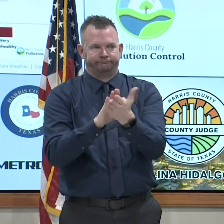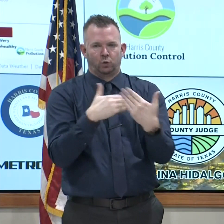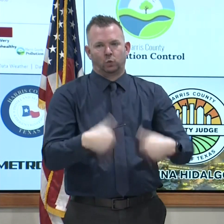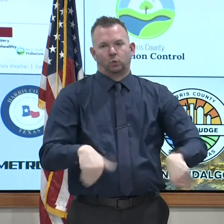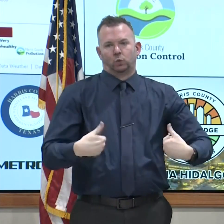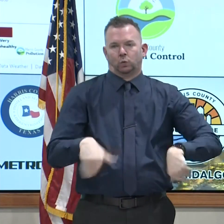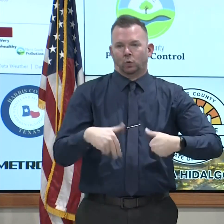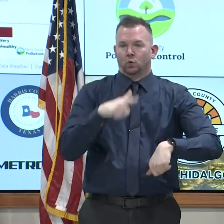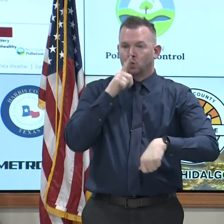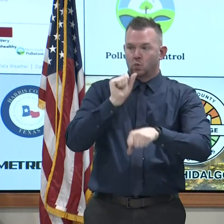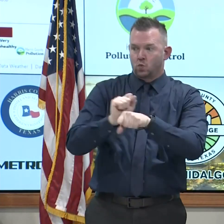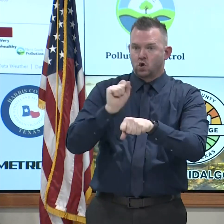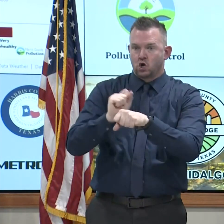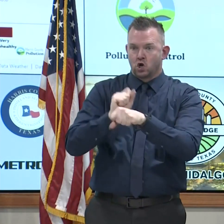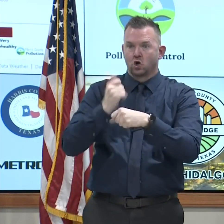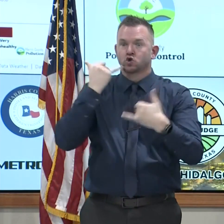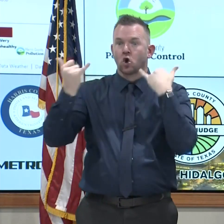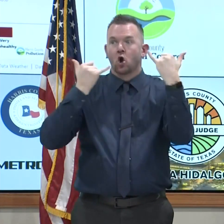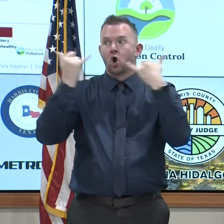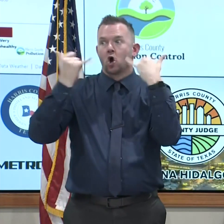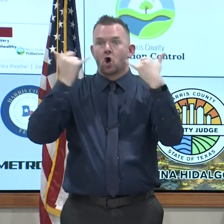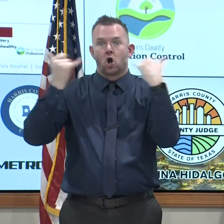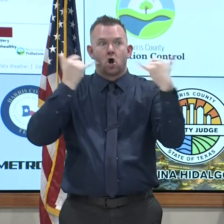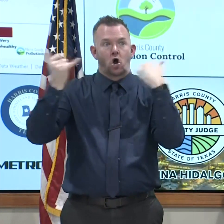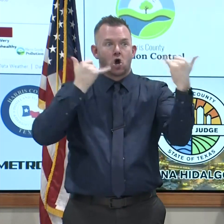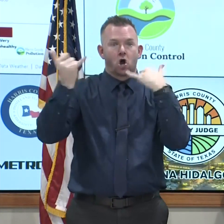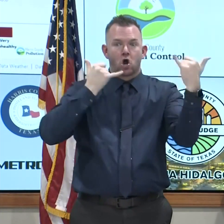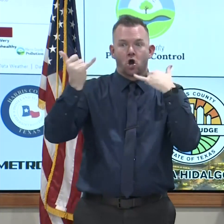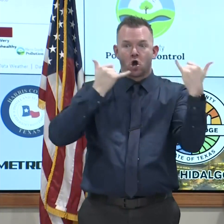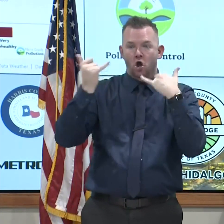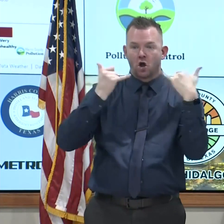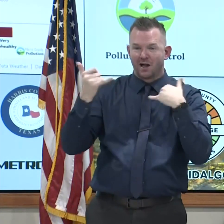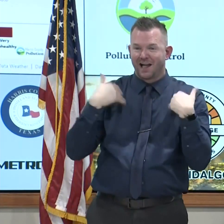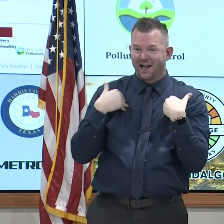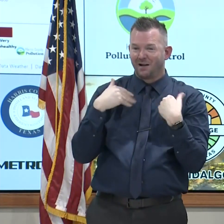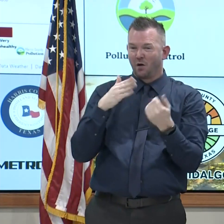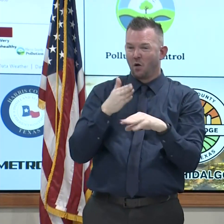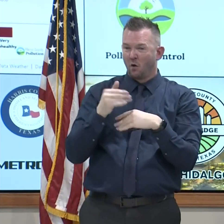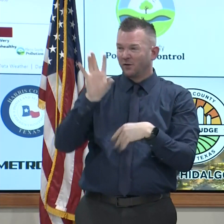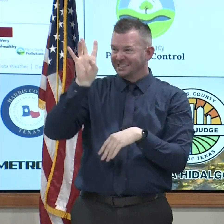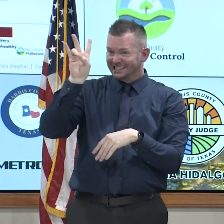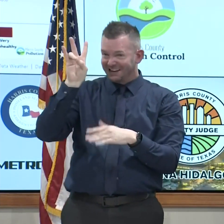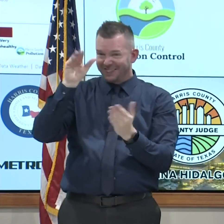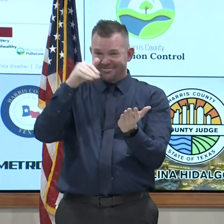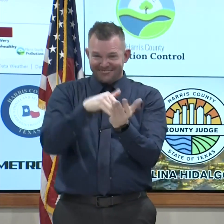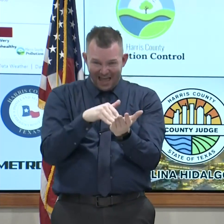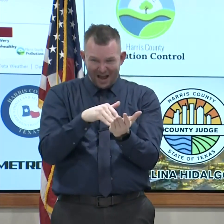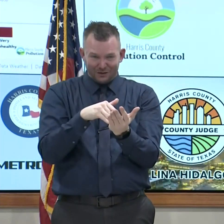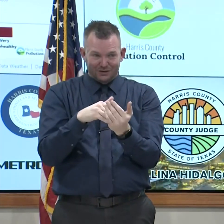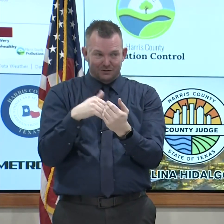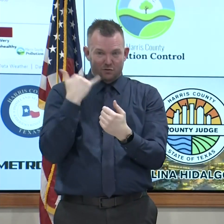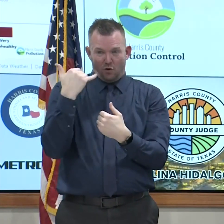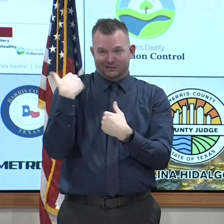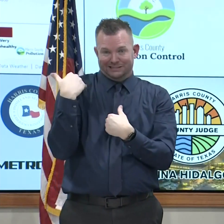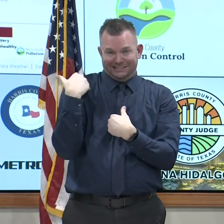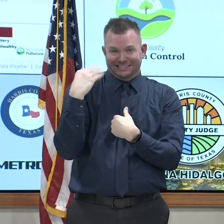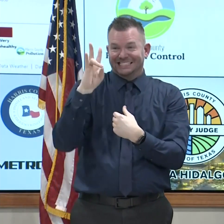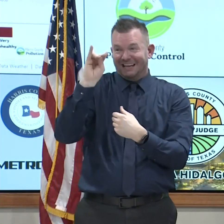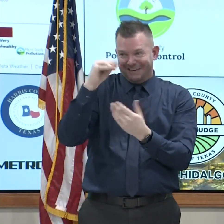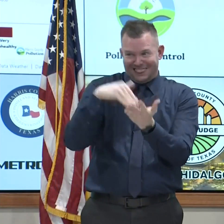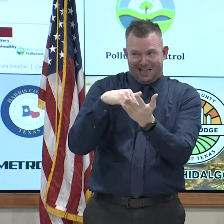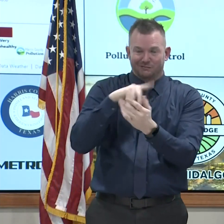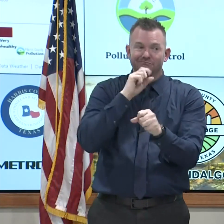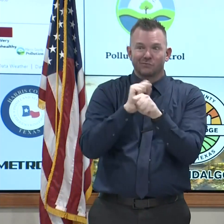of those call lines. They took over 70,000 calls on Tuesday, at least 20,000 calls